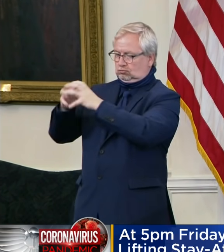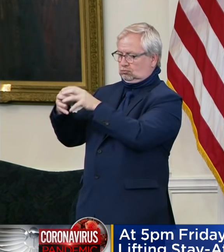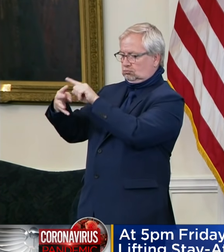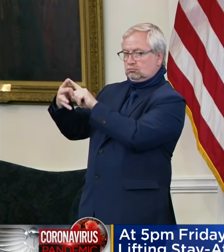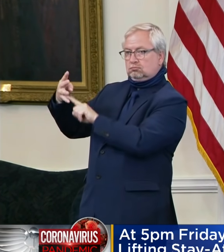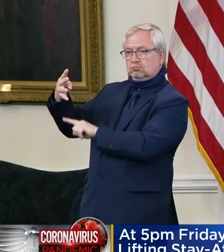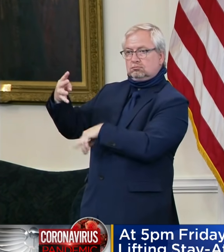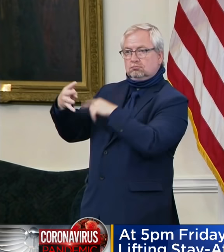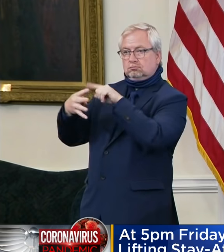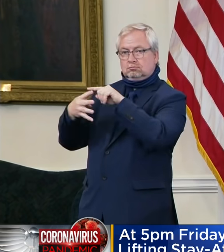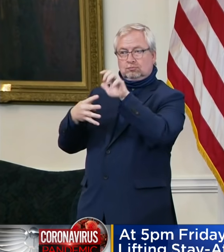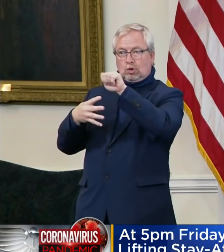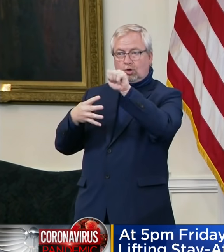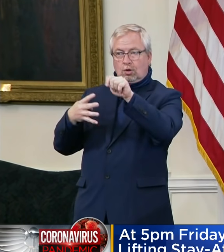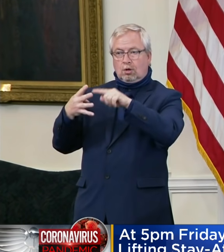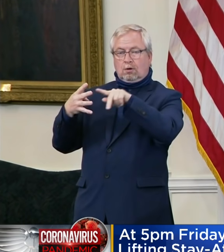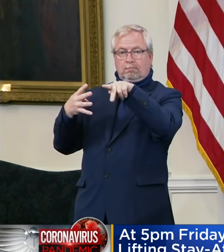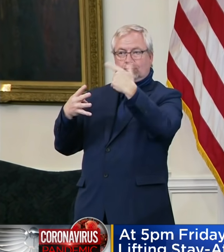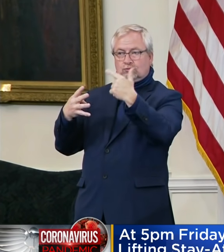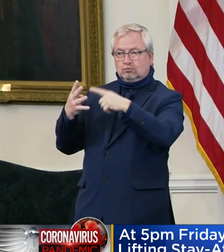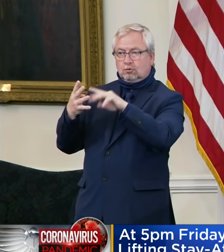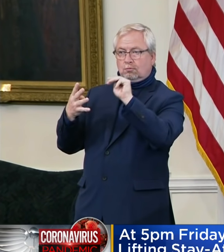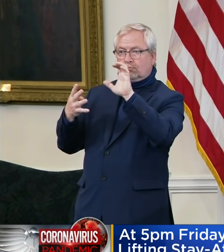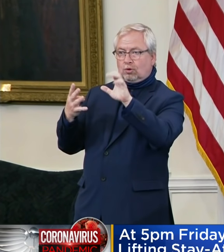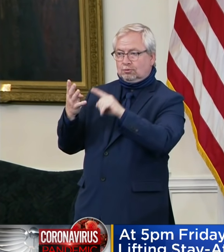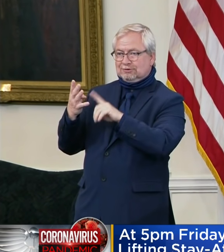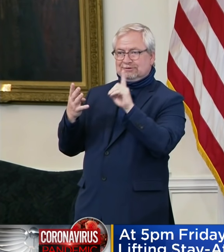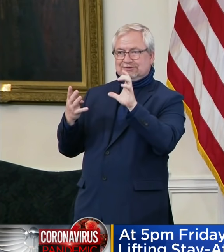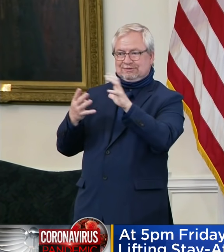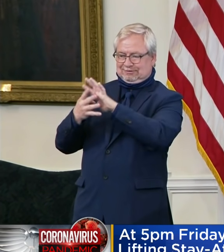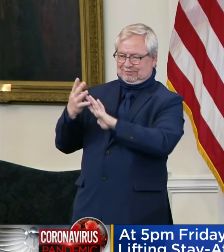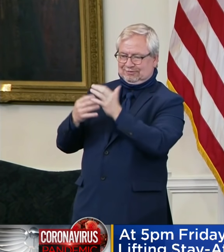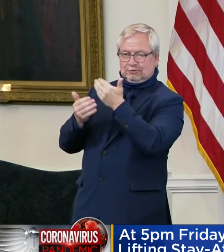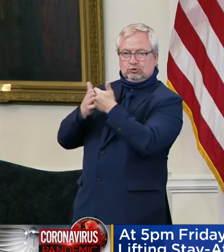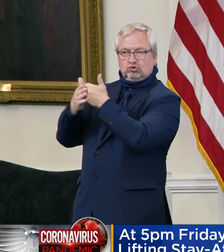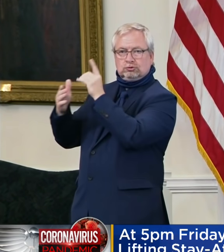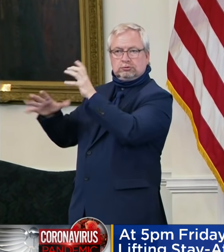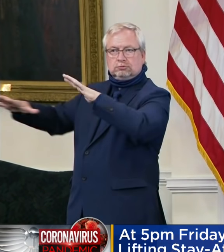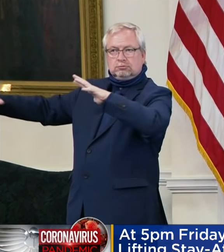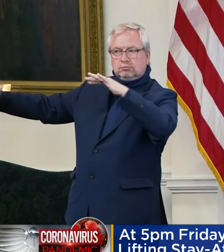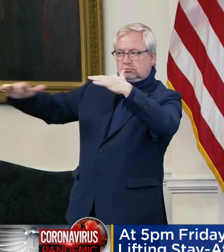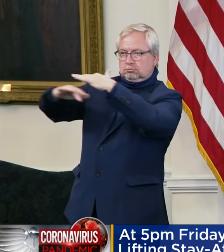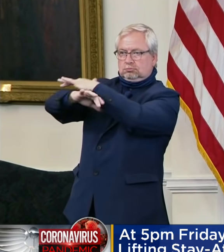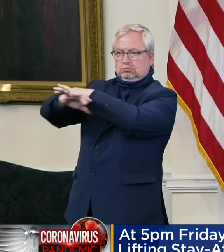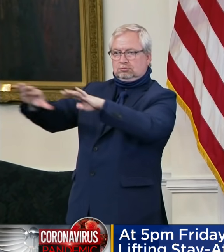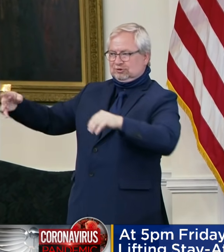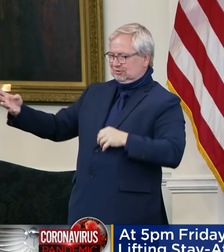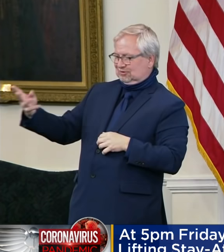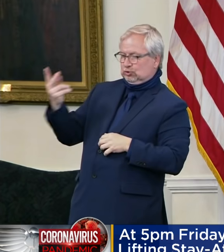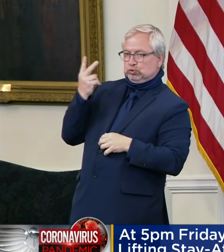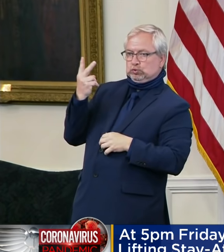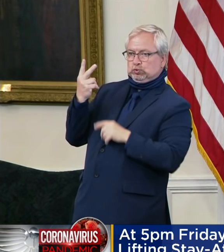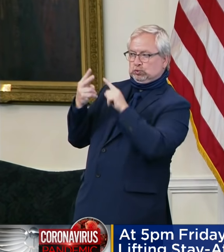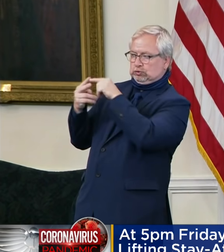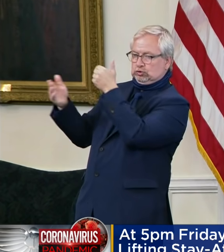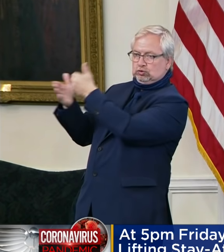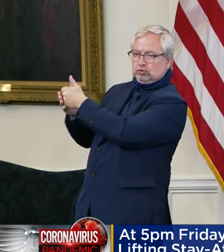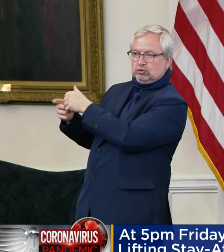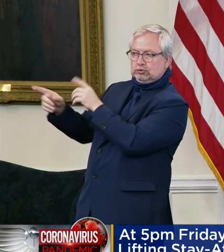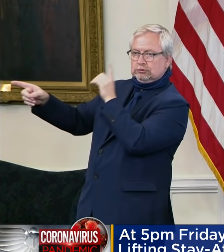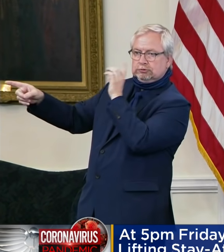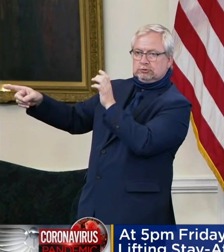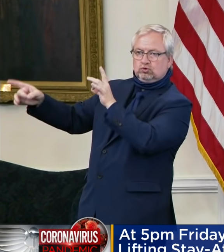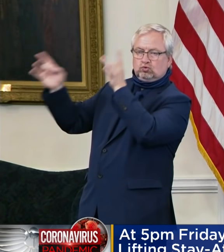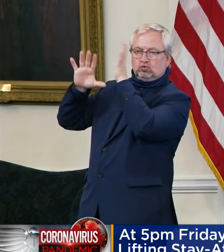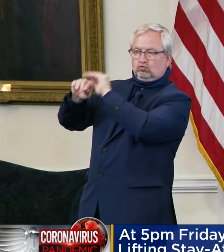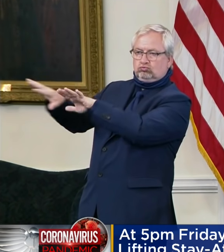George's, and Montgomery County in Northern Virginia right now are the hot spots in the country behind New York. Speaking of